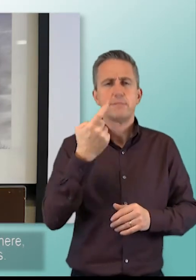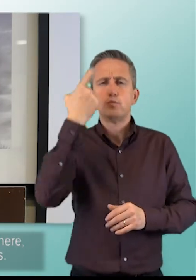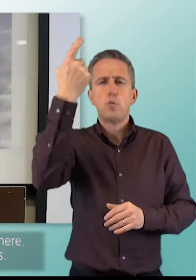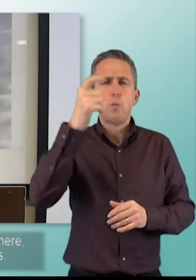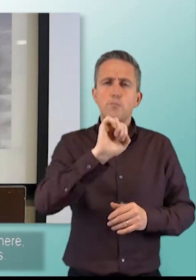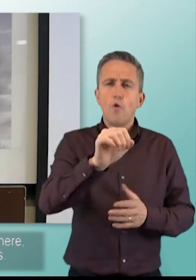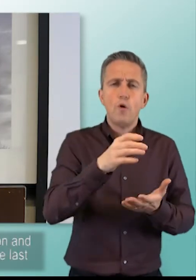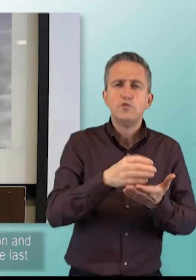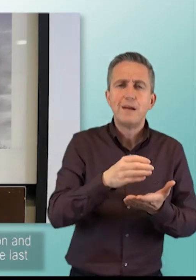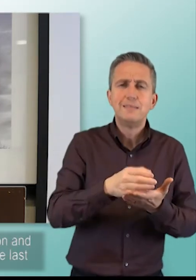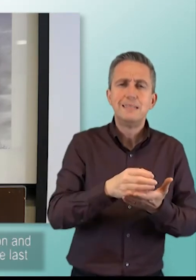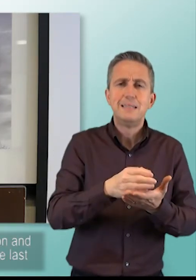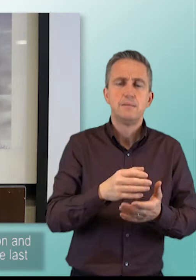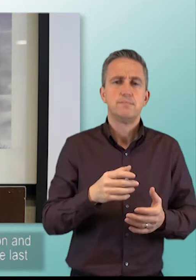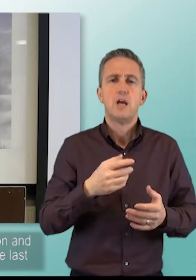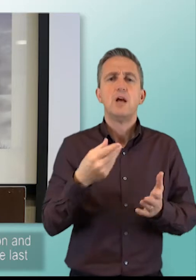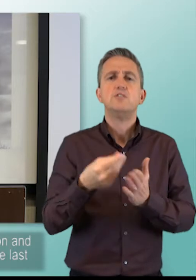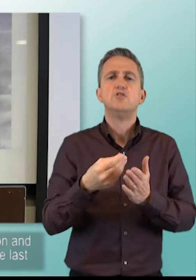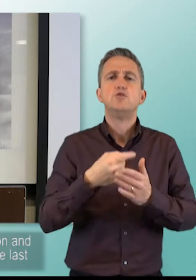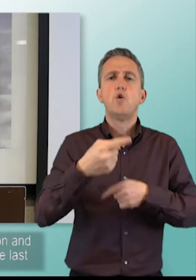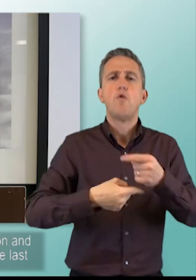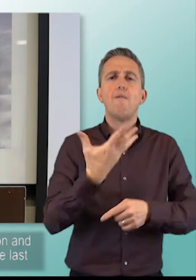financial loss. If you're an organisation that is a